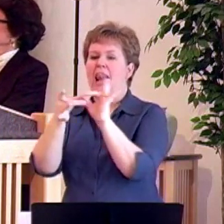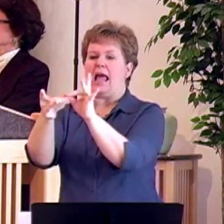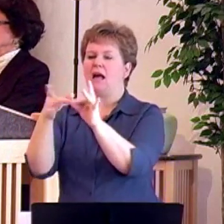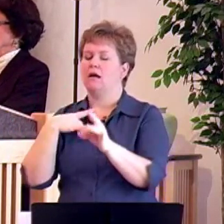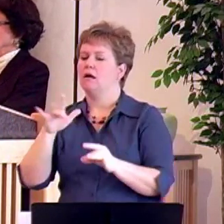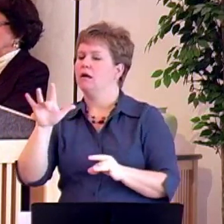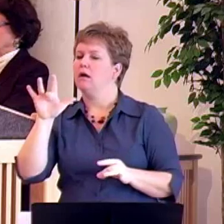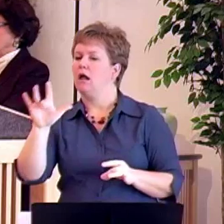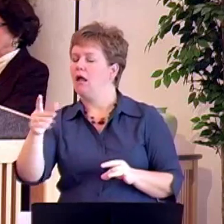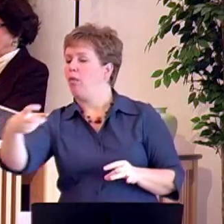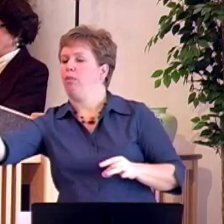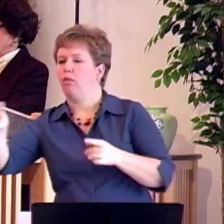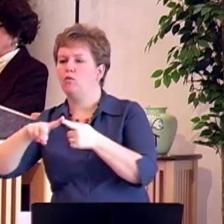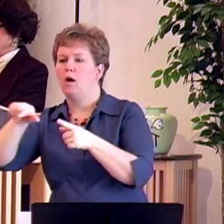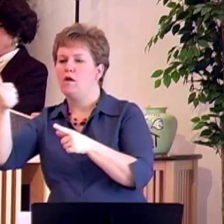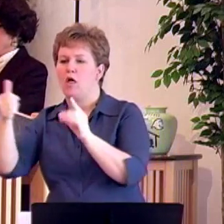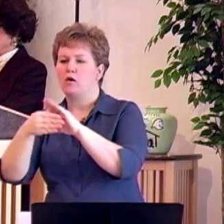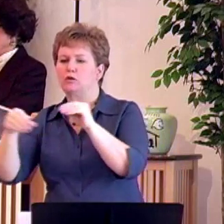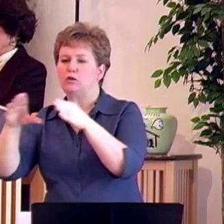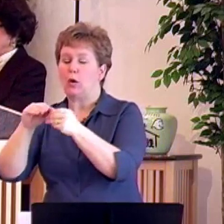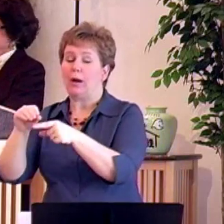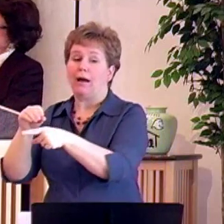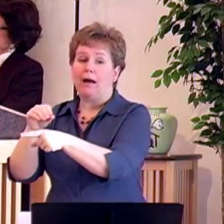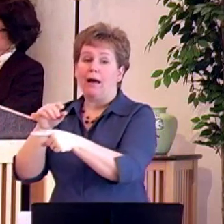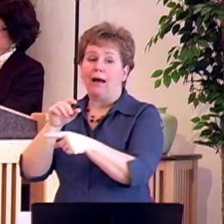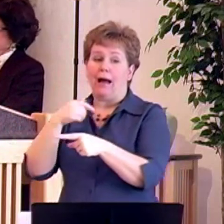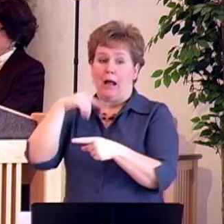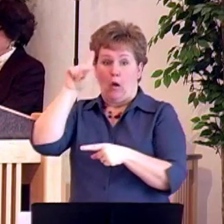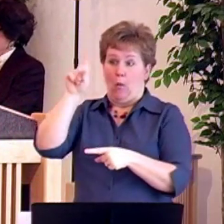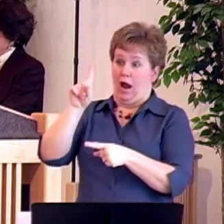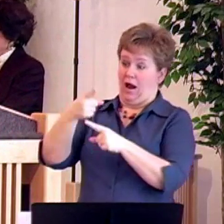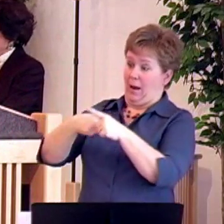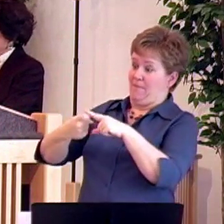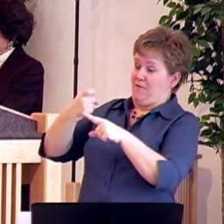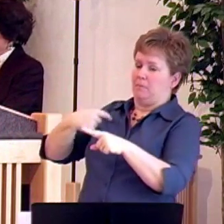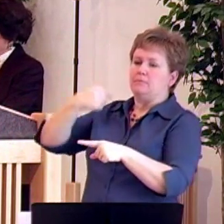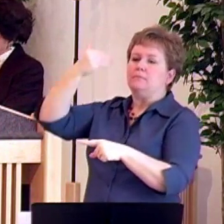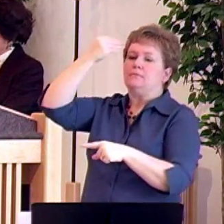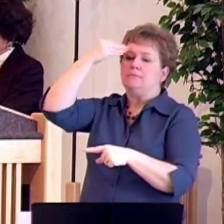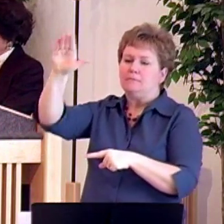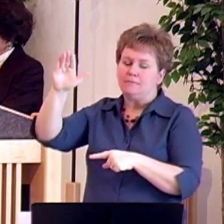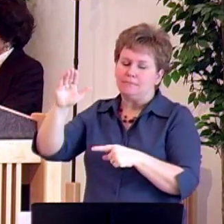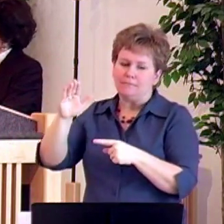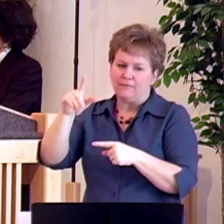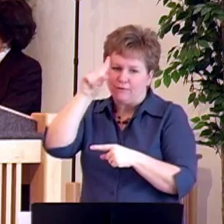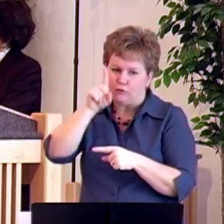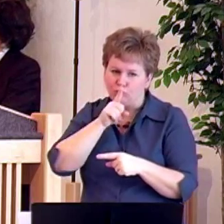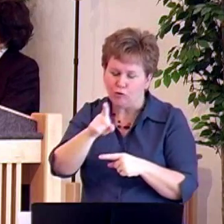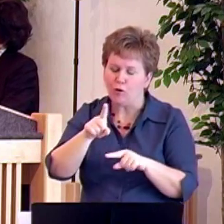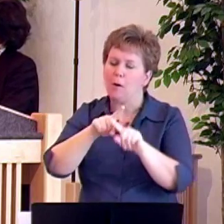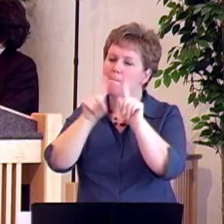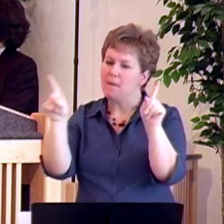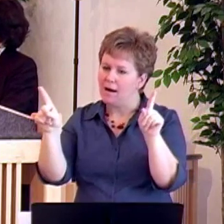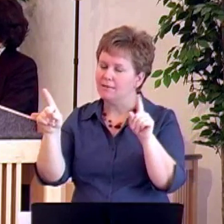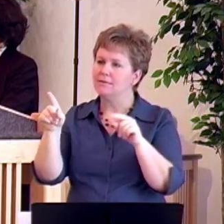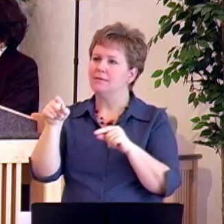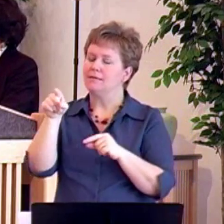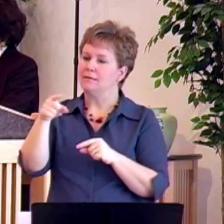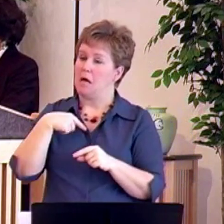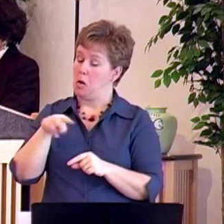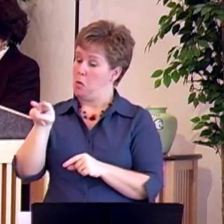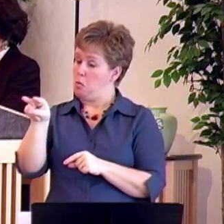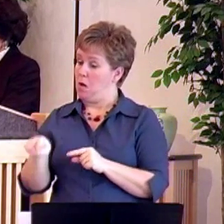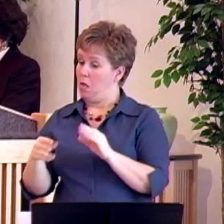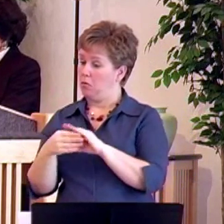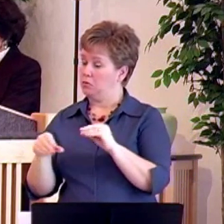story. Now, this is one that I cannot vouch for its veracity. In fact, probably more the opposite. But it was a thought-provoking